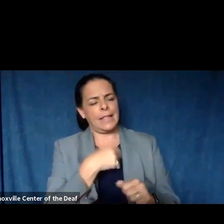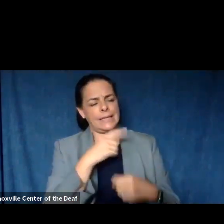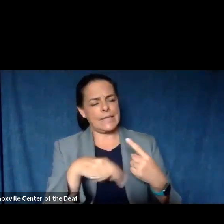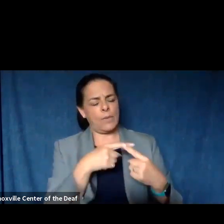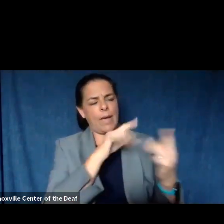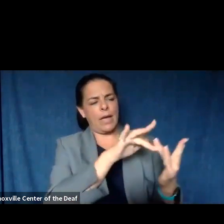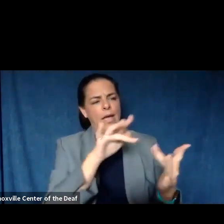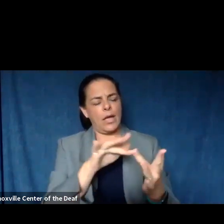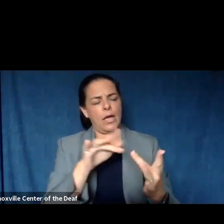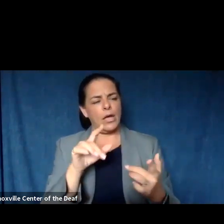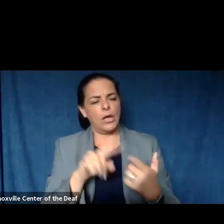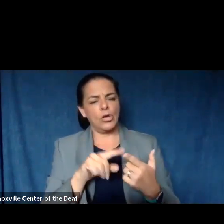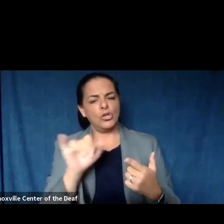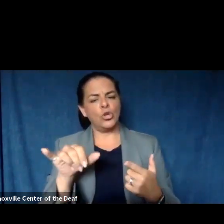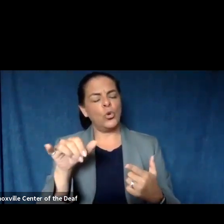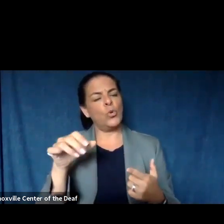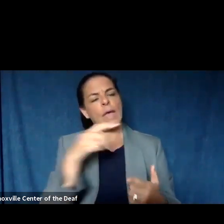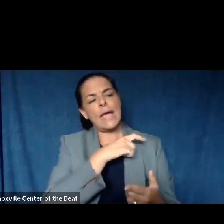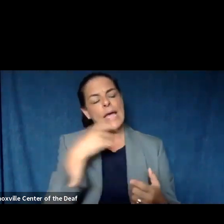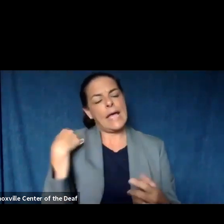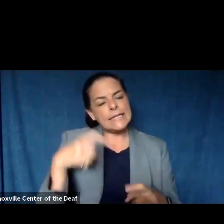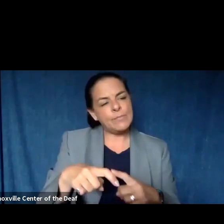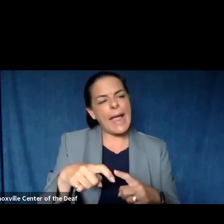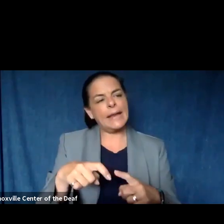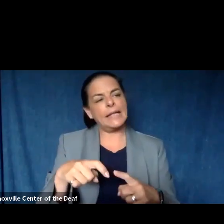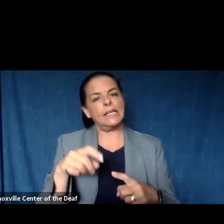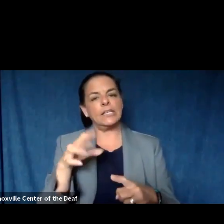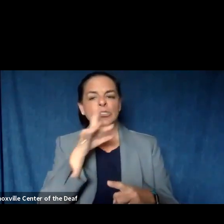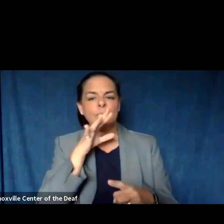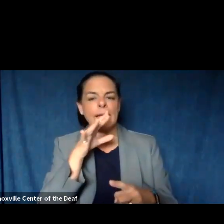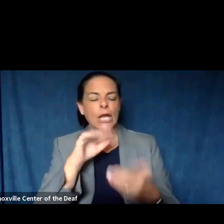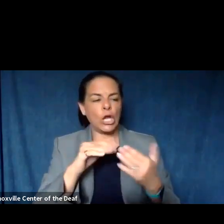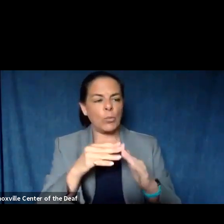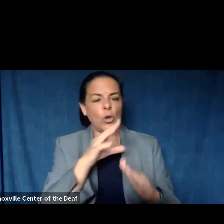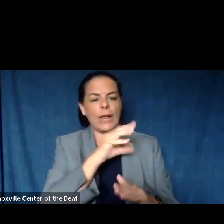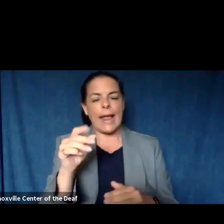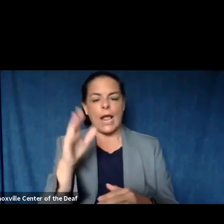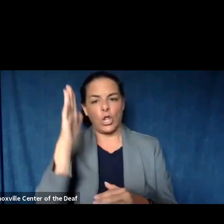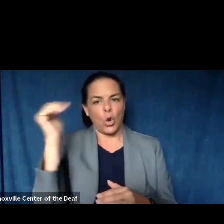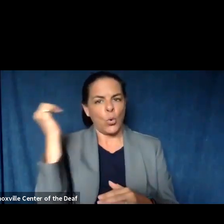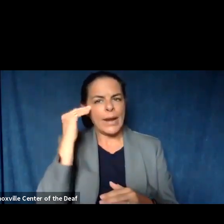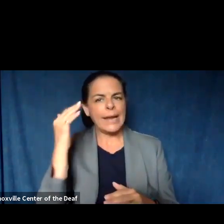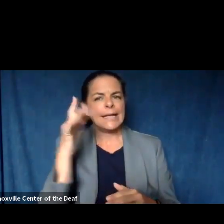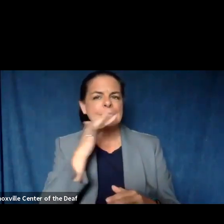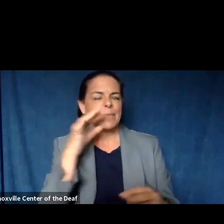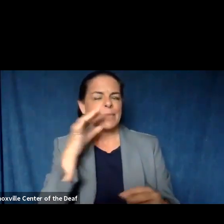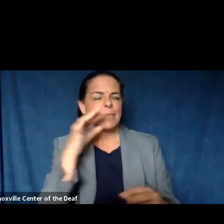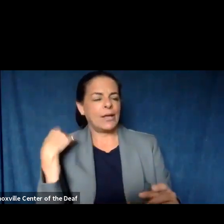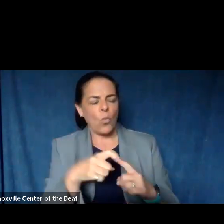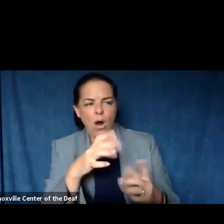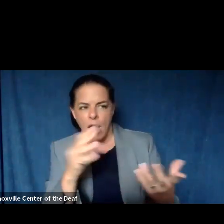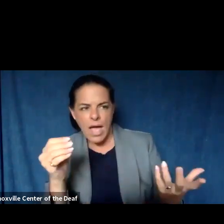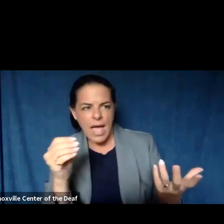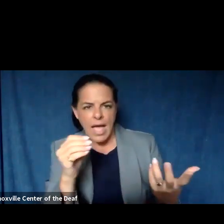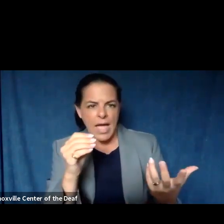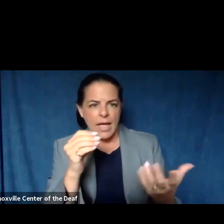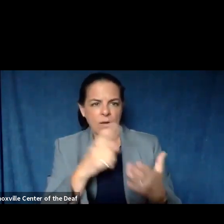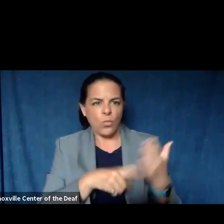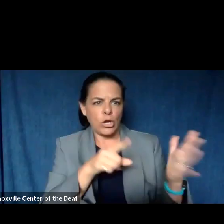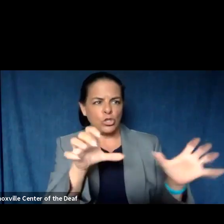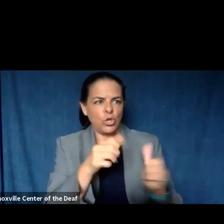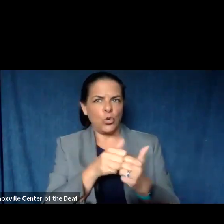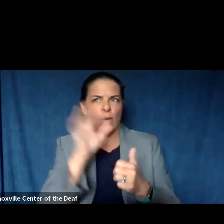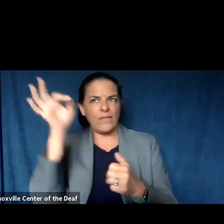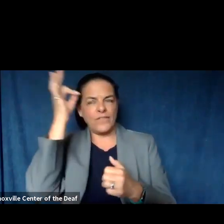outreach to the Kirundi and Spanish-speaking communities mentioned in the CRAFT team report, and what resources did you receive along those lines from federal authorities?